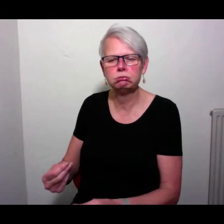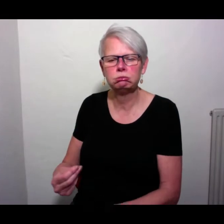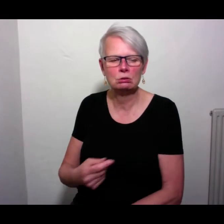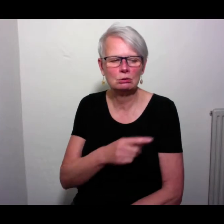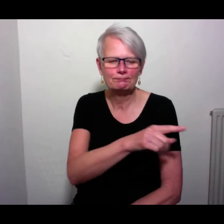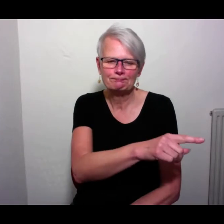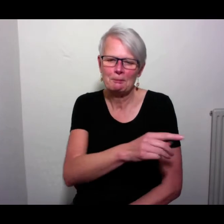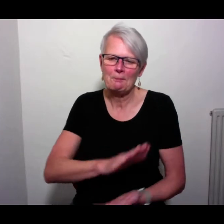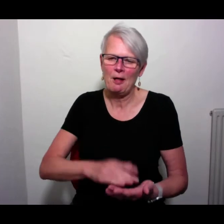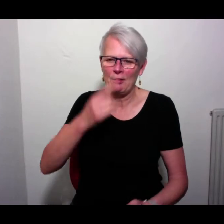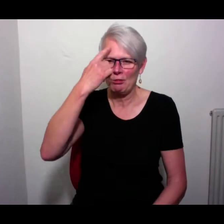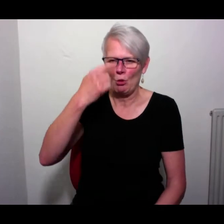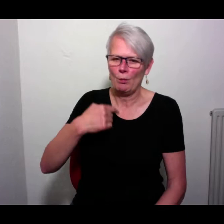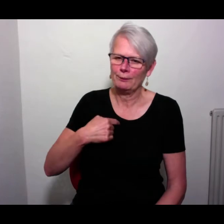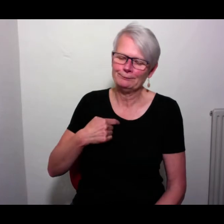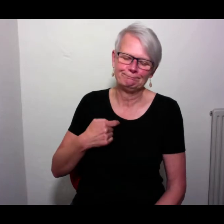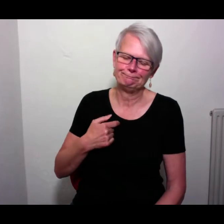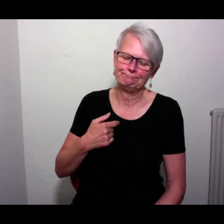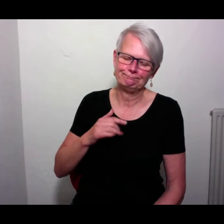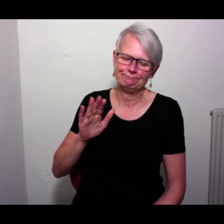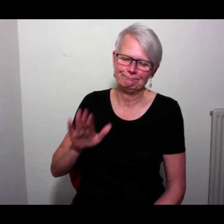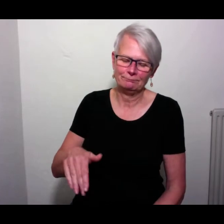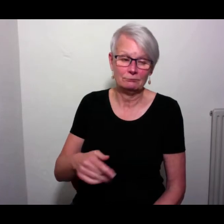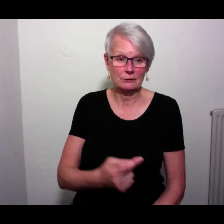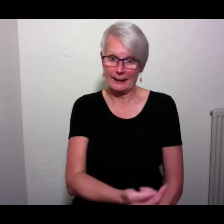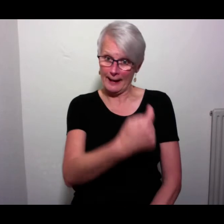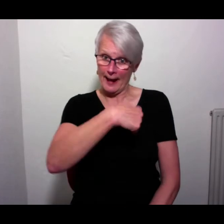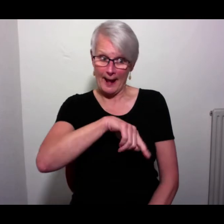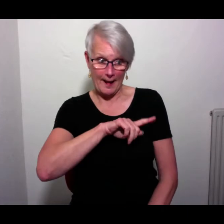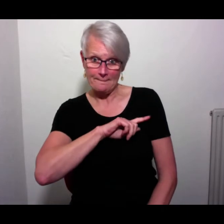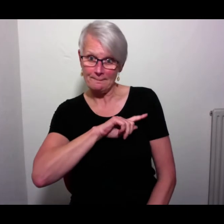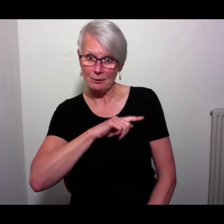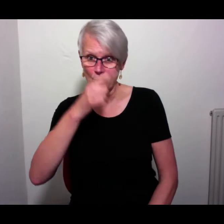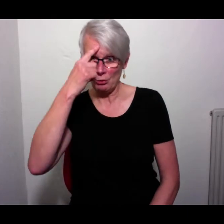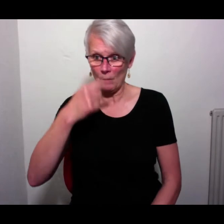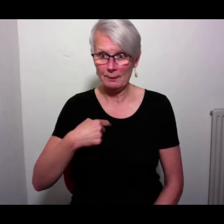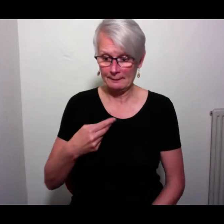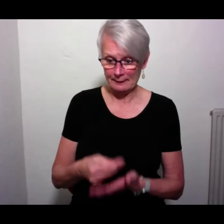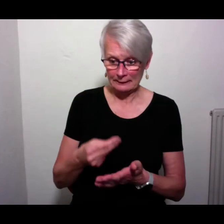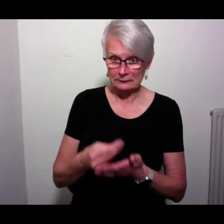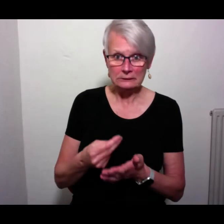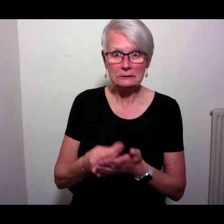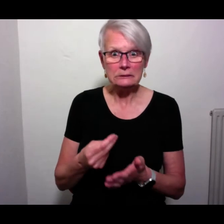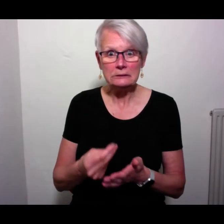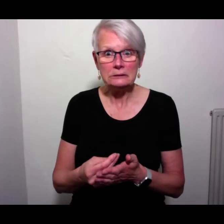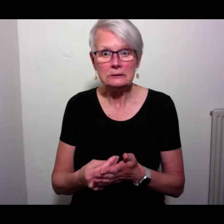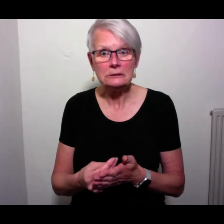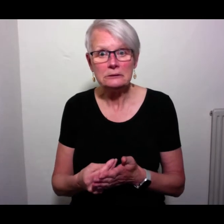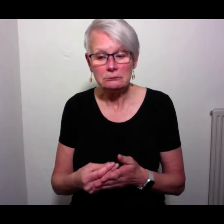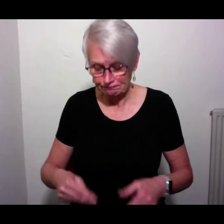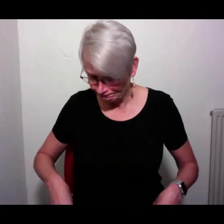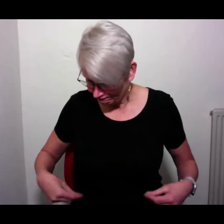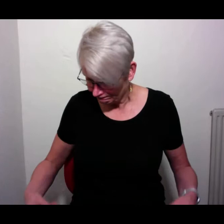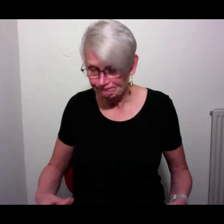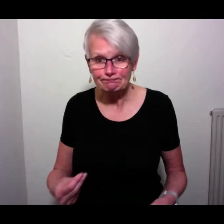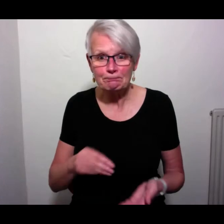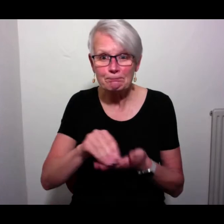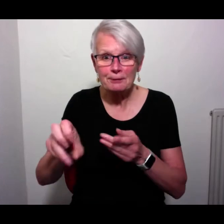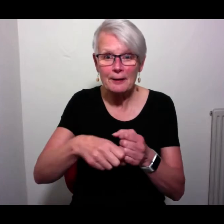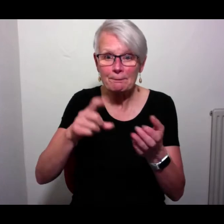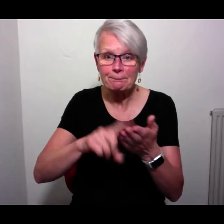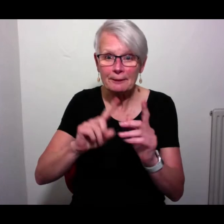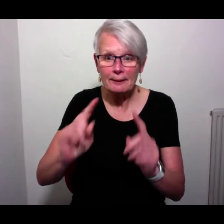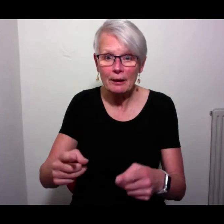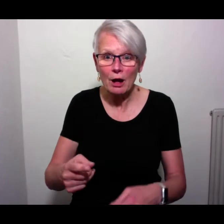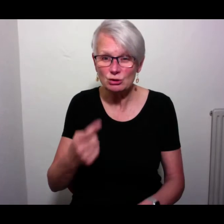just burnt out, and she said I'd had an episode. She came round one day worried that I wasn't going to be able to earn